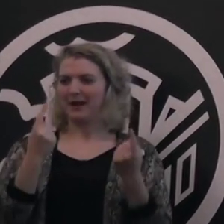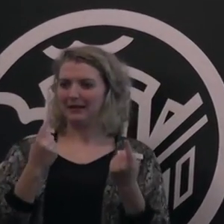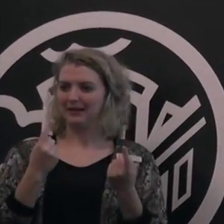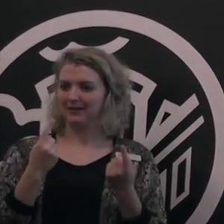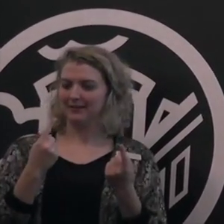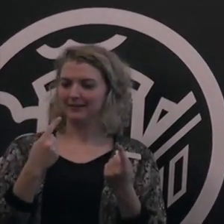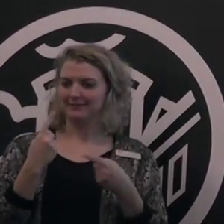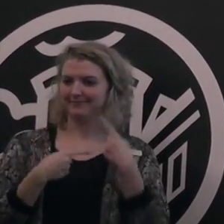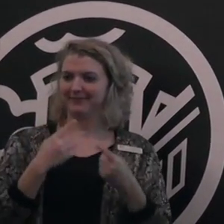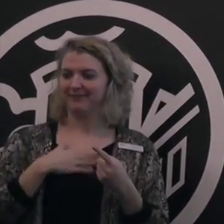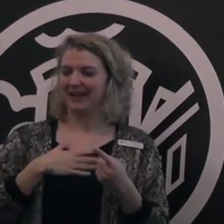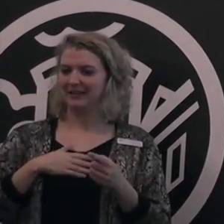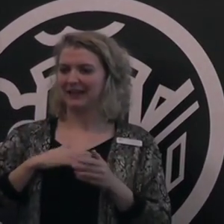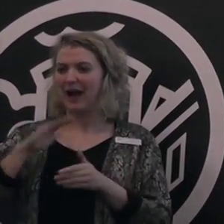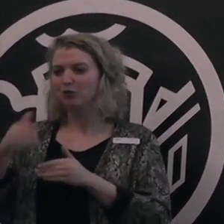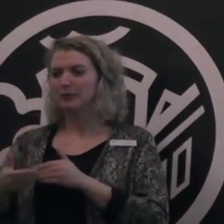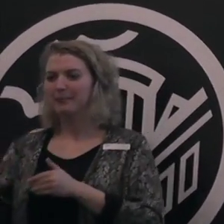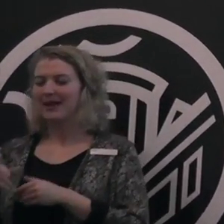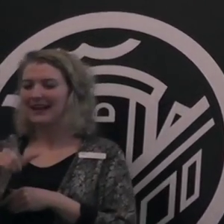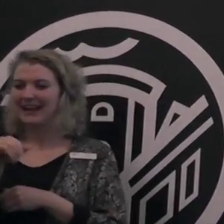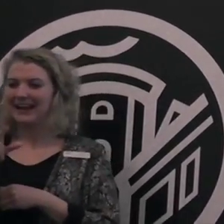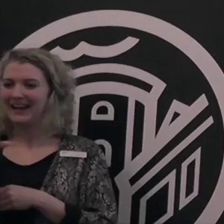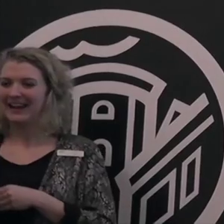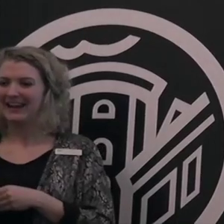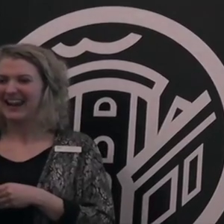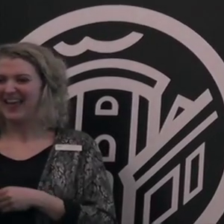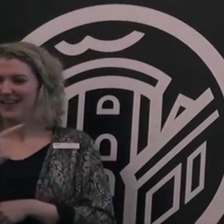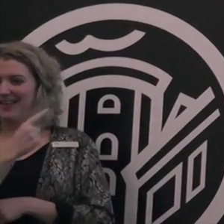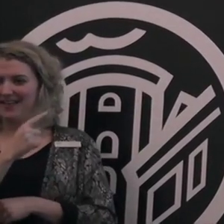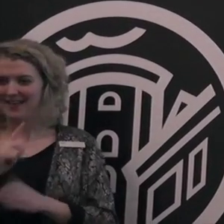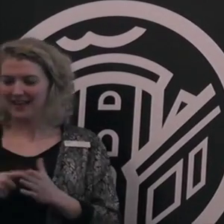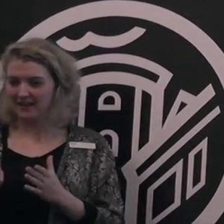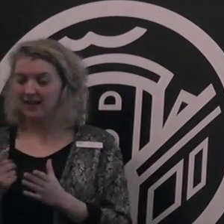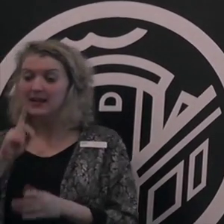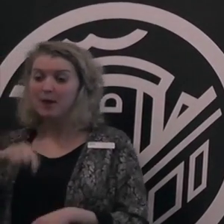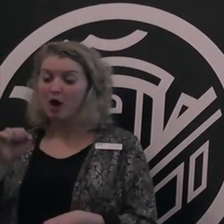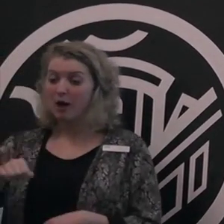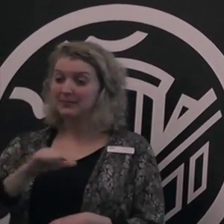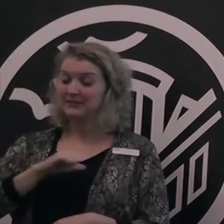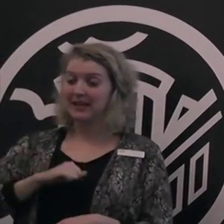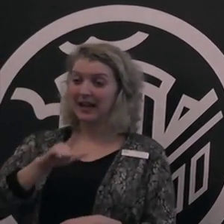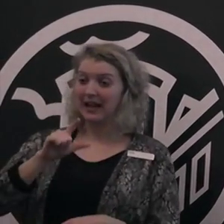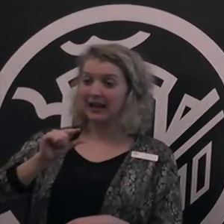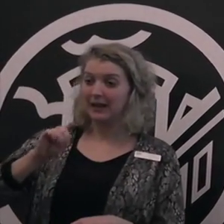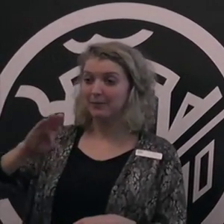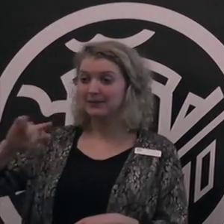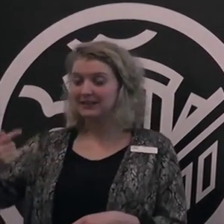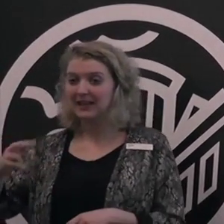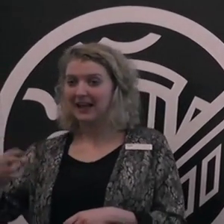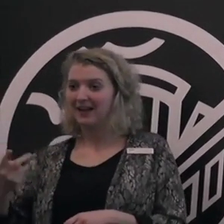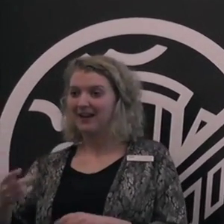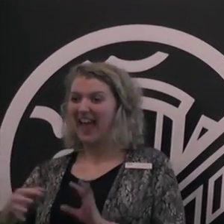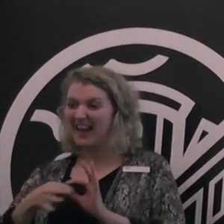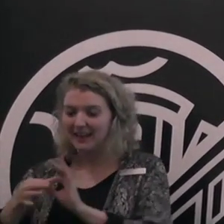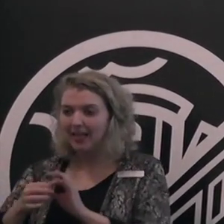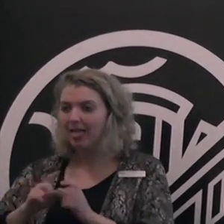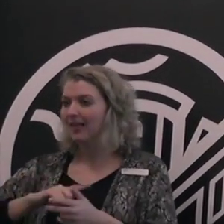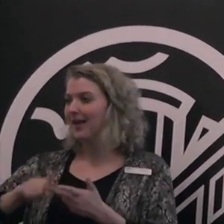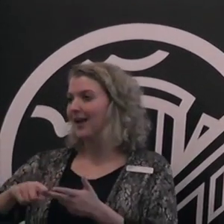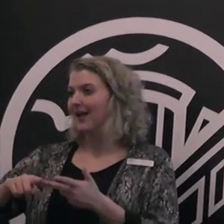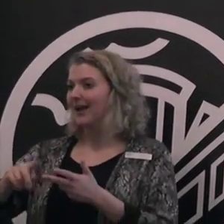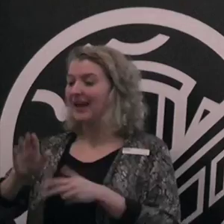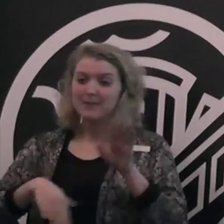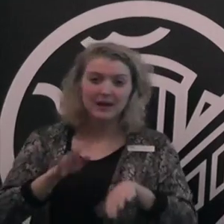back to Lilla Watson again. And, you know, whether you're LGBT or you're an ally, whether you're an immigrant